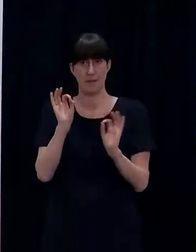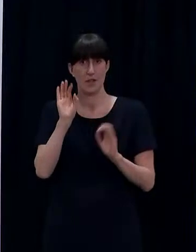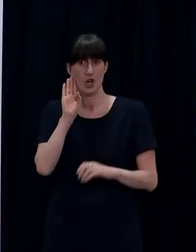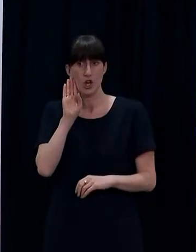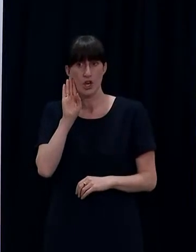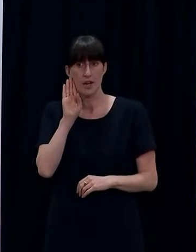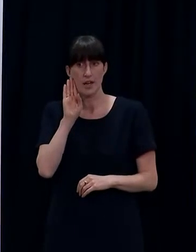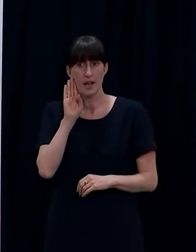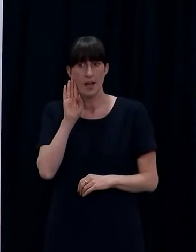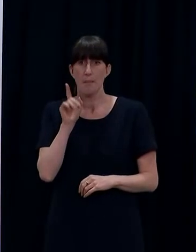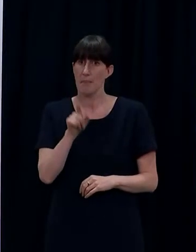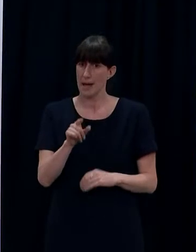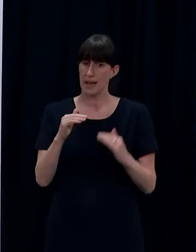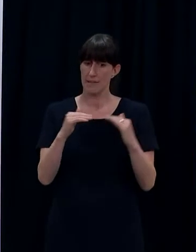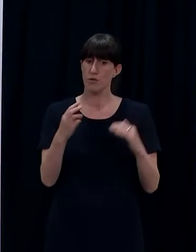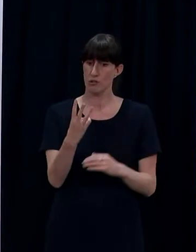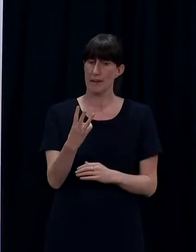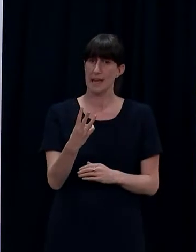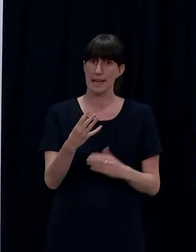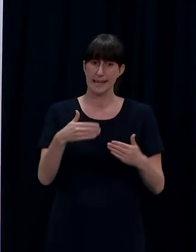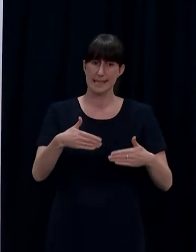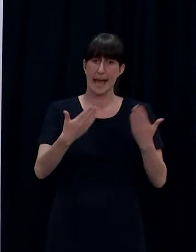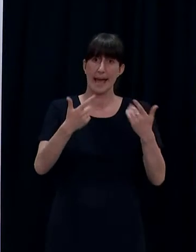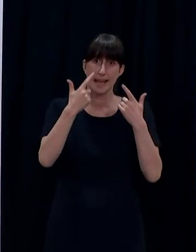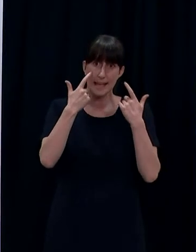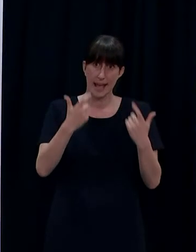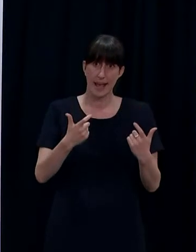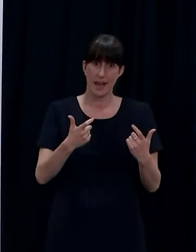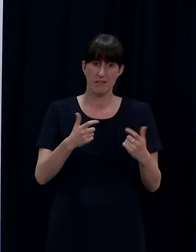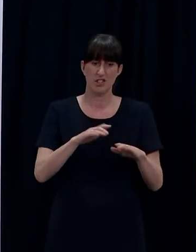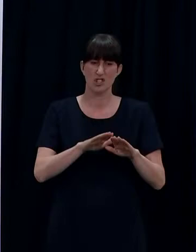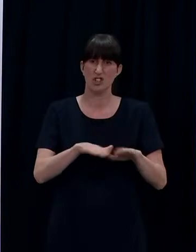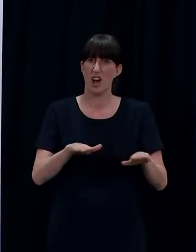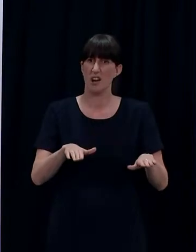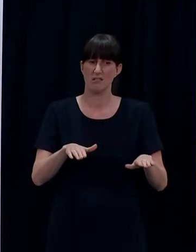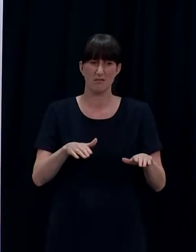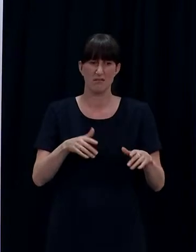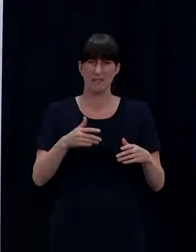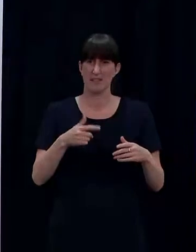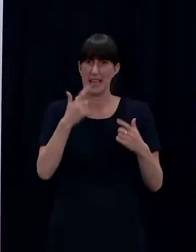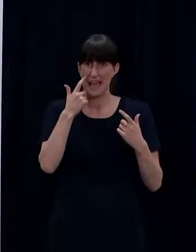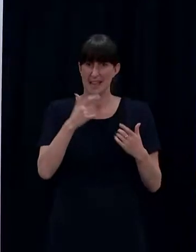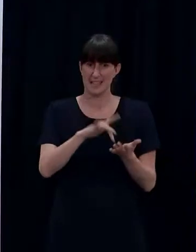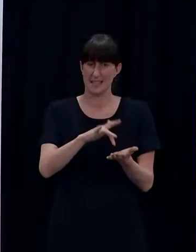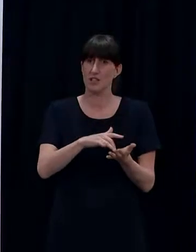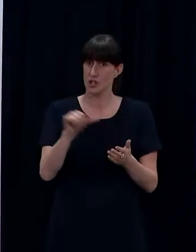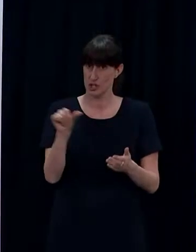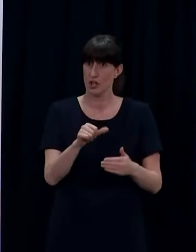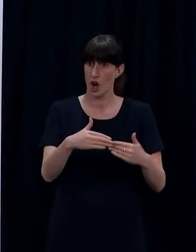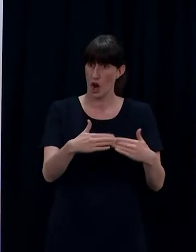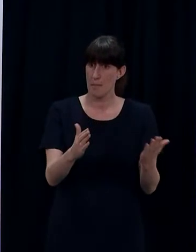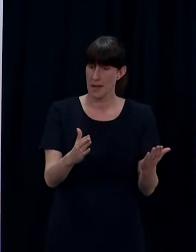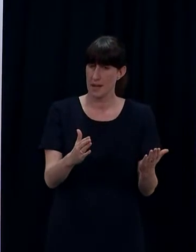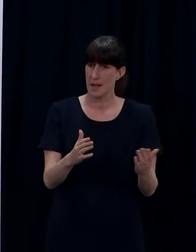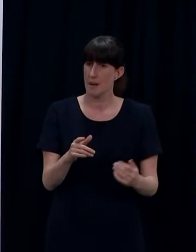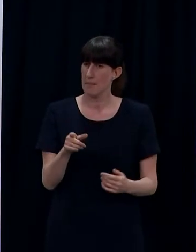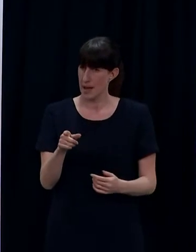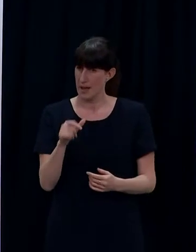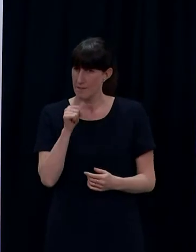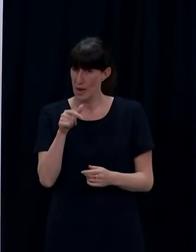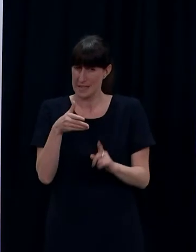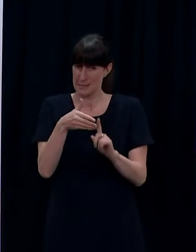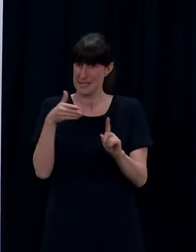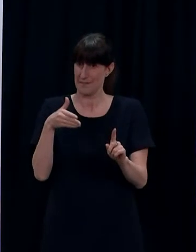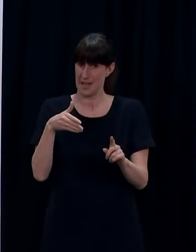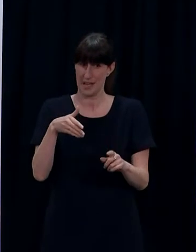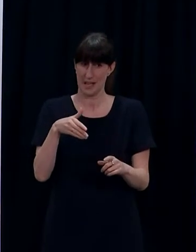have those facilities open for essential workers. I'll be more than happy to follow up if there's a specific situation where somebody isn't able to